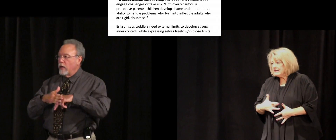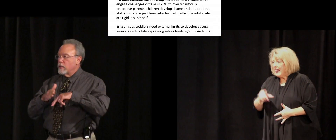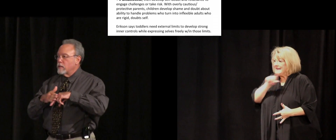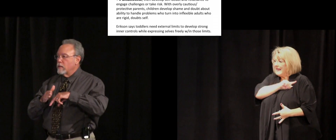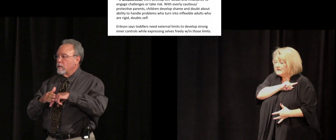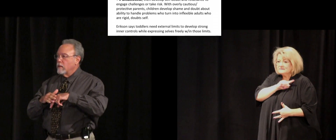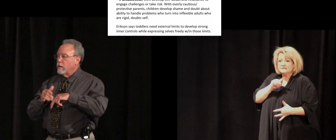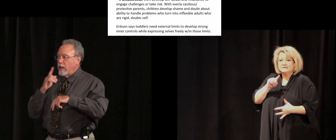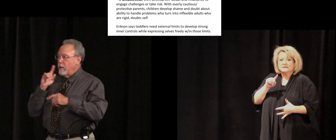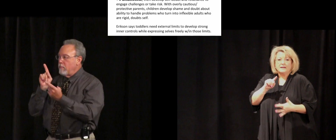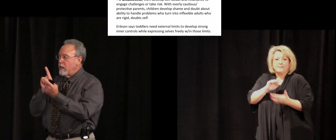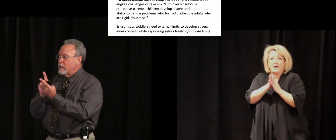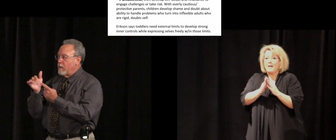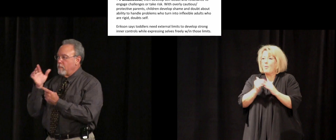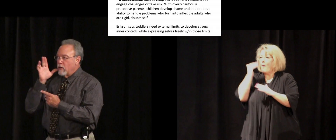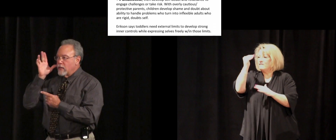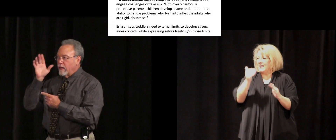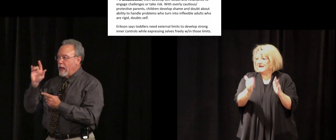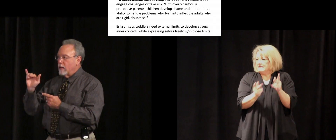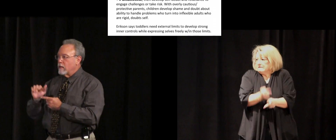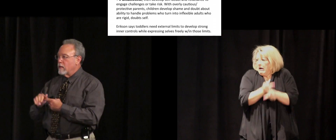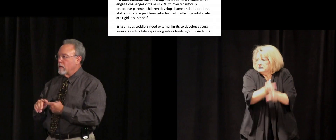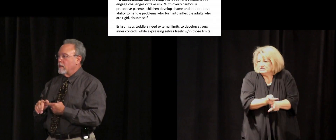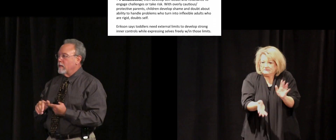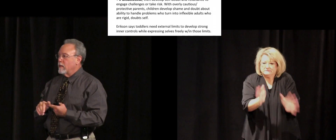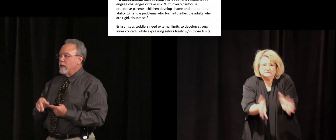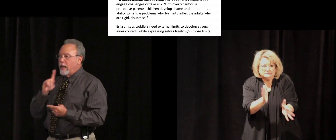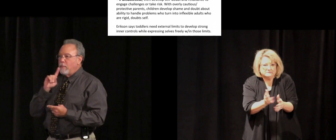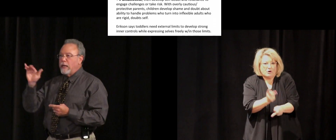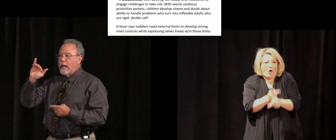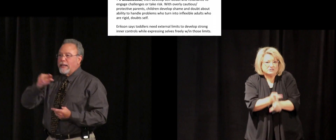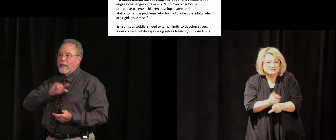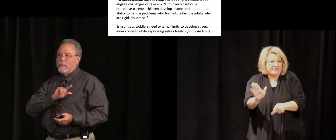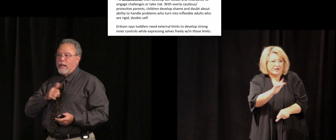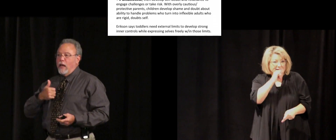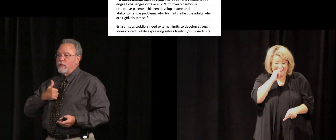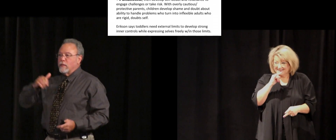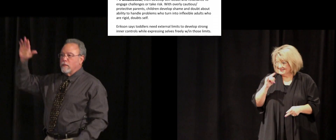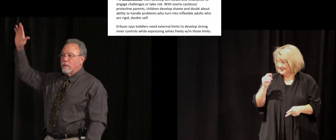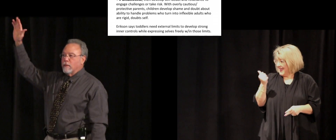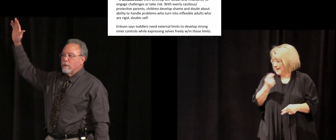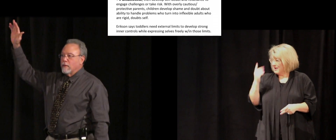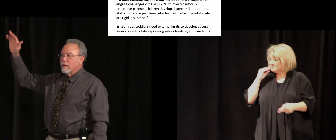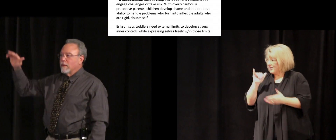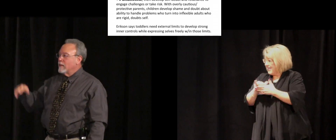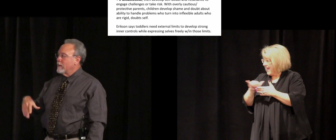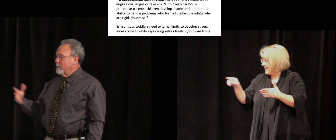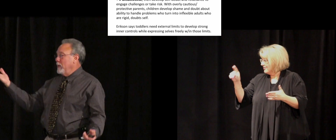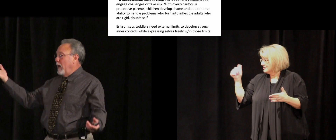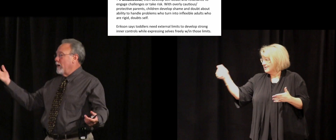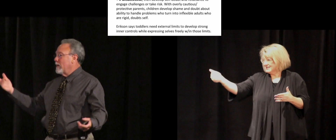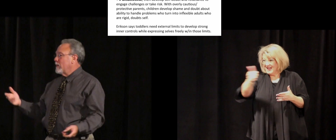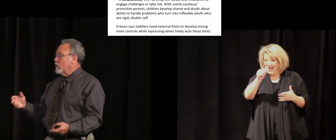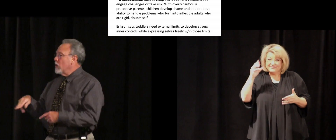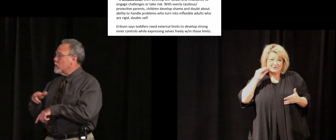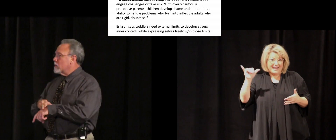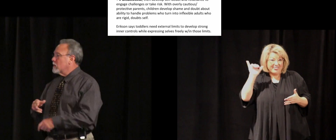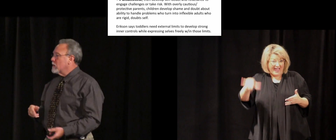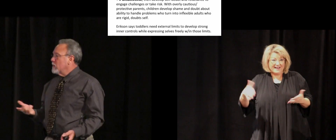They're rewarded for taking the initiative. They're allowed to